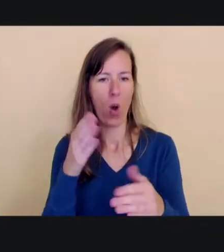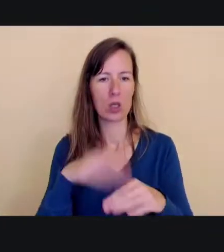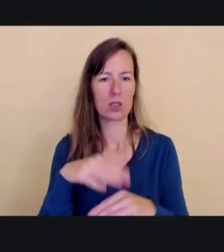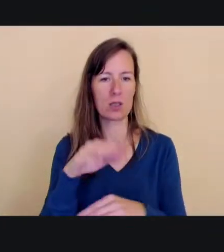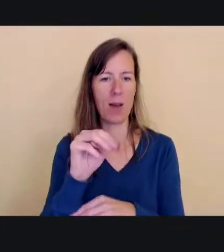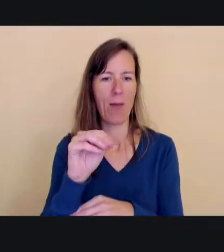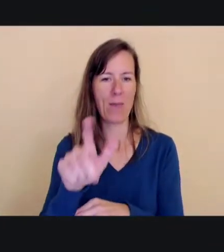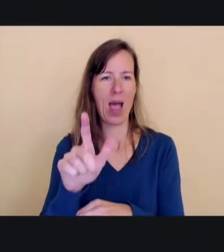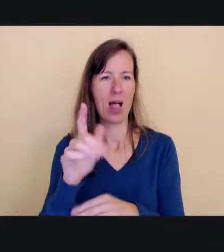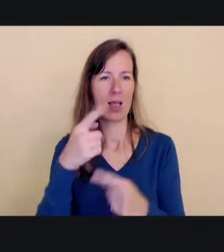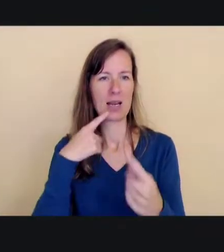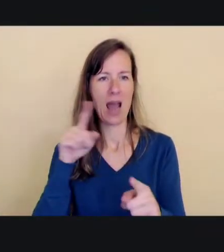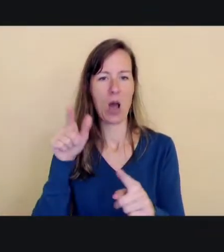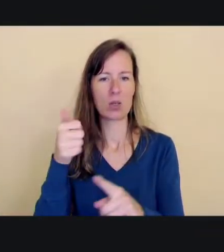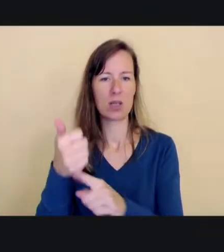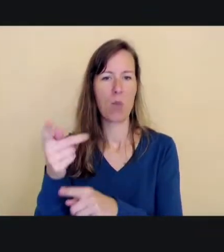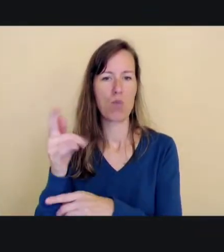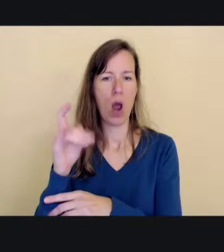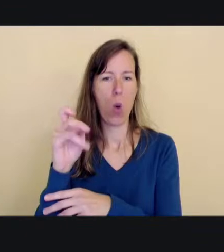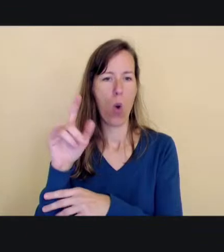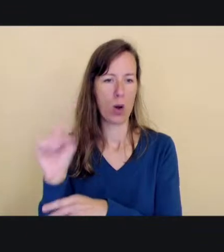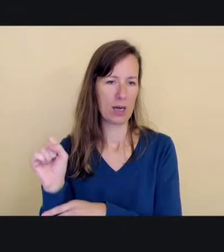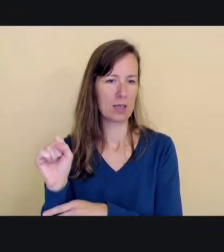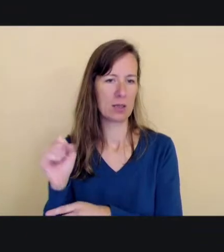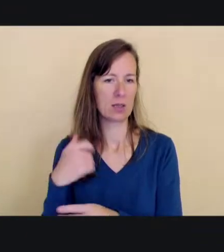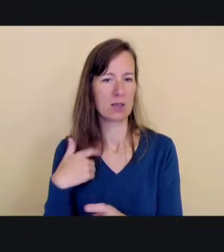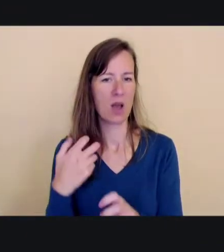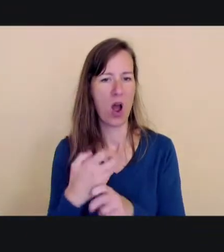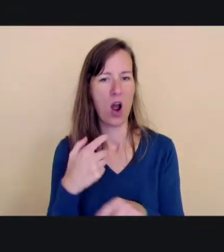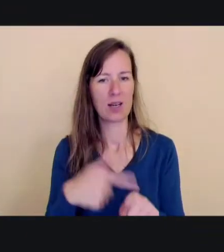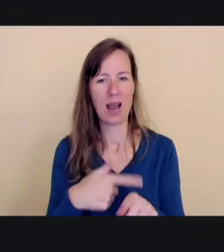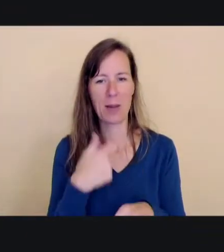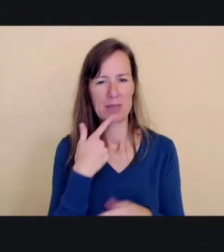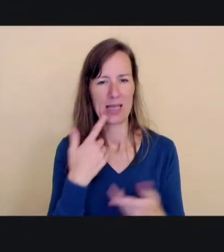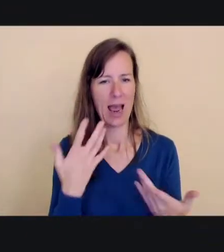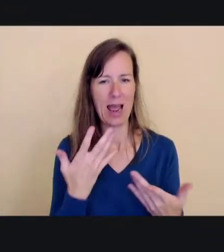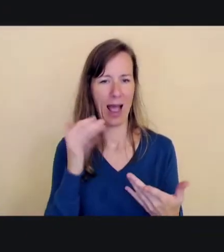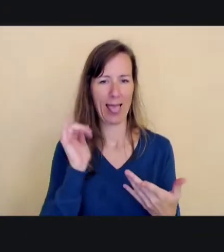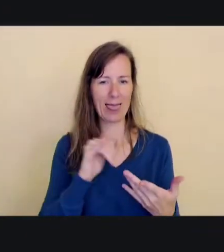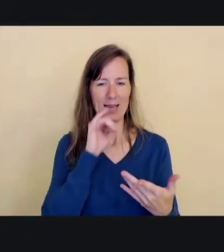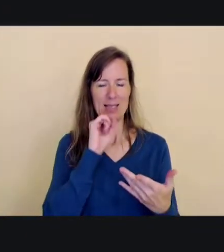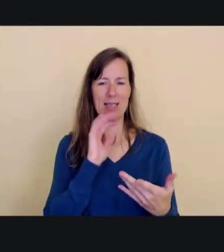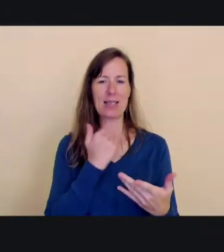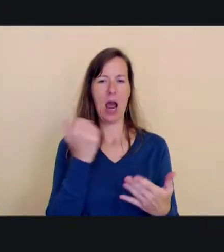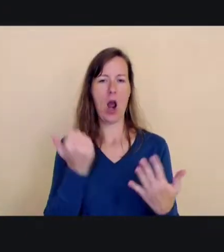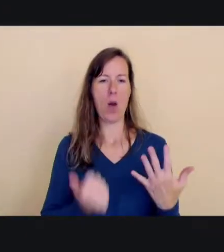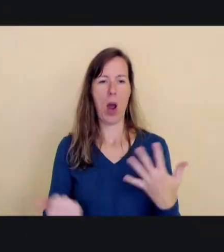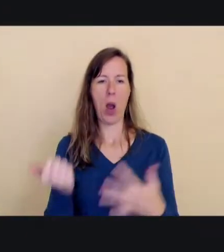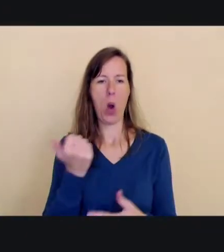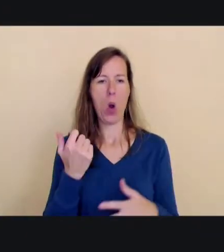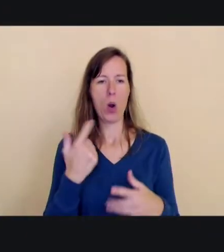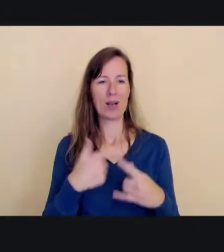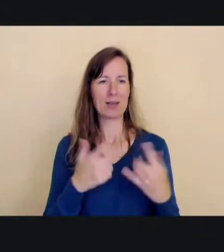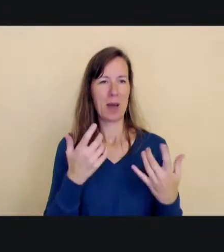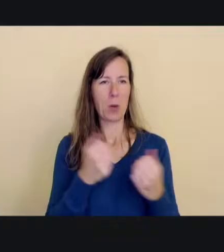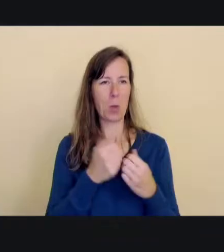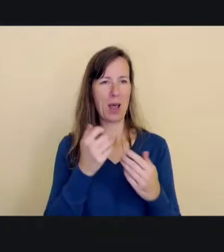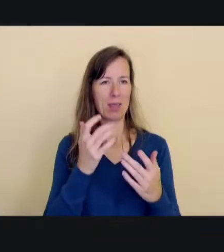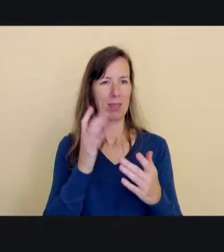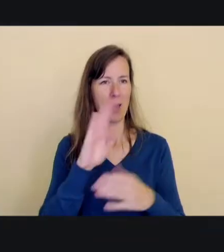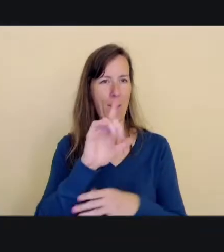what is our priority with that kind of a blank slate. That being said, again, things like